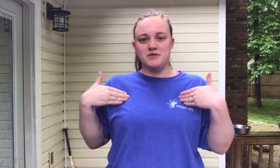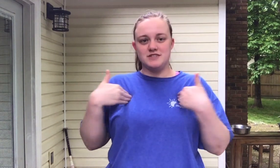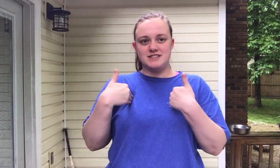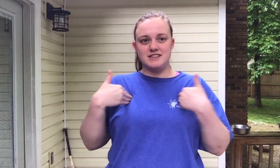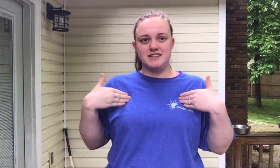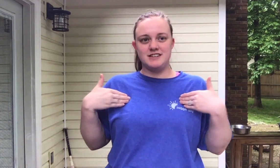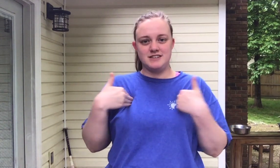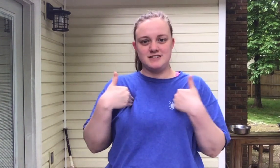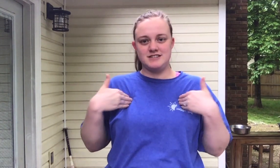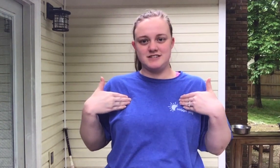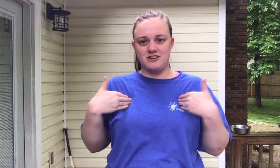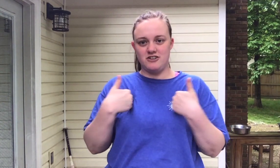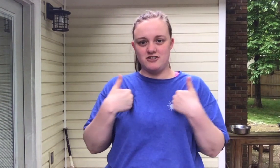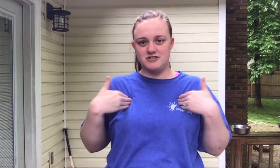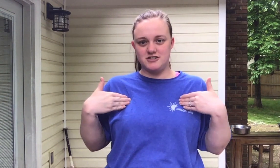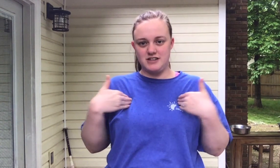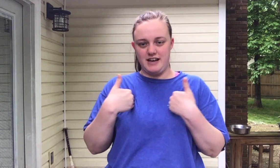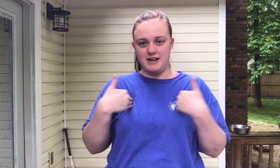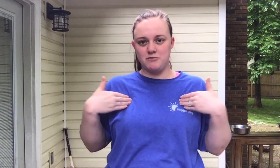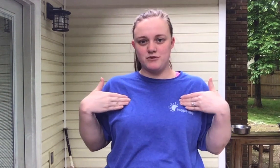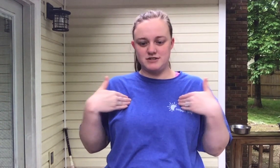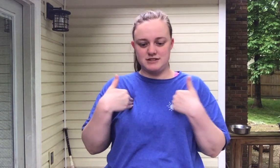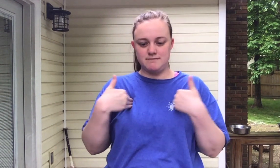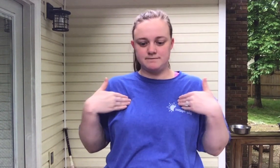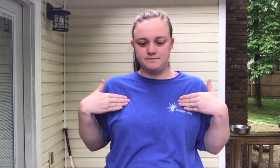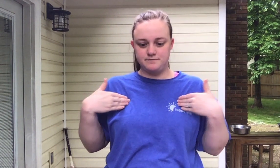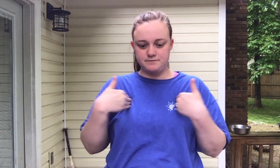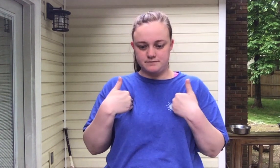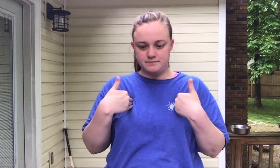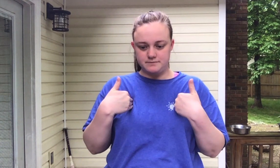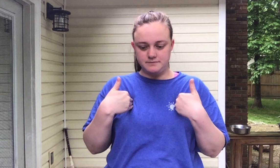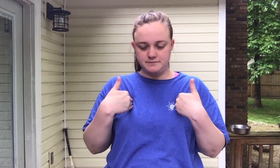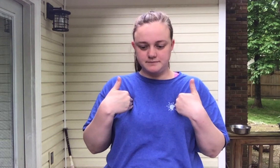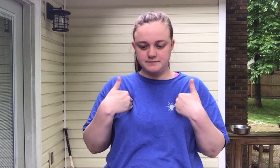animals. They're all animals.